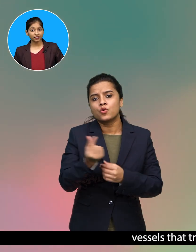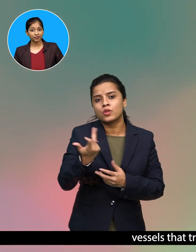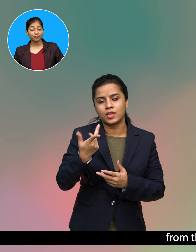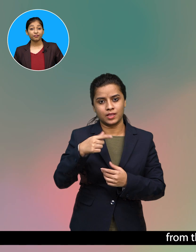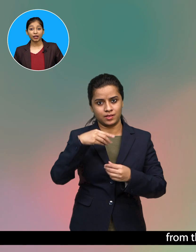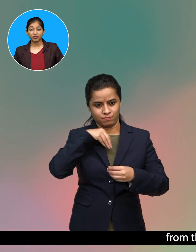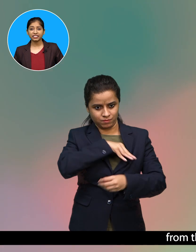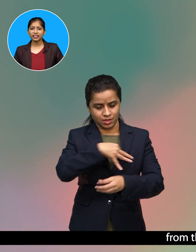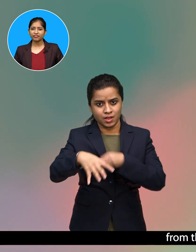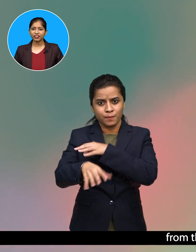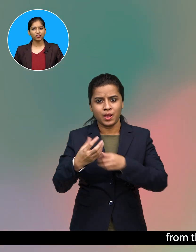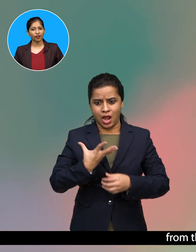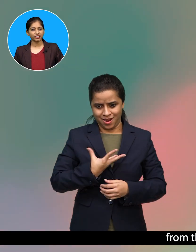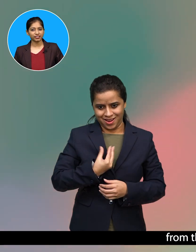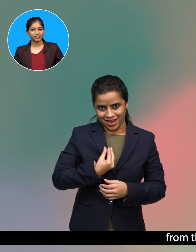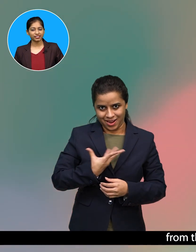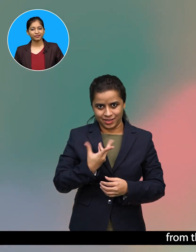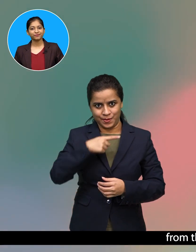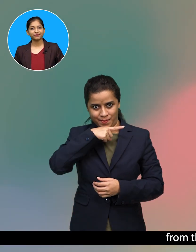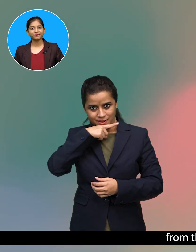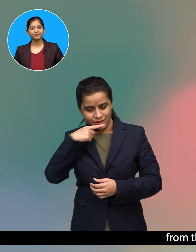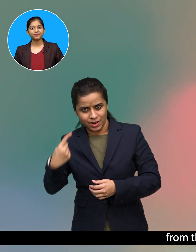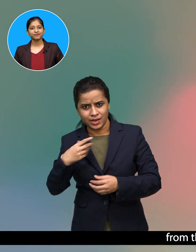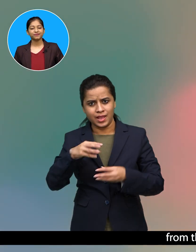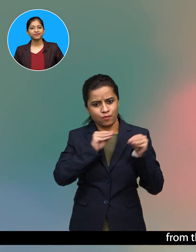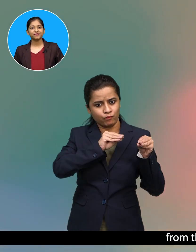heart from the different organs.